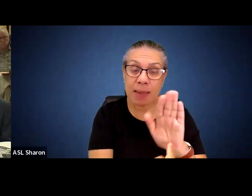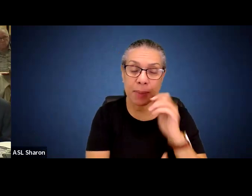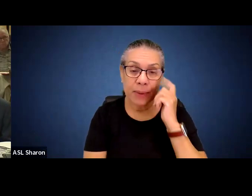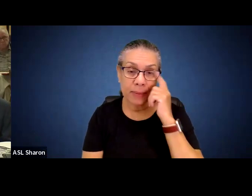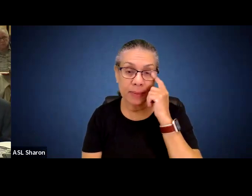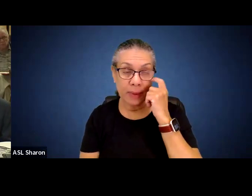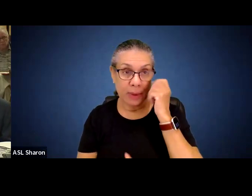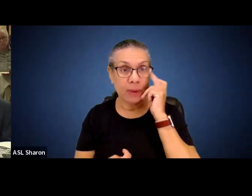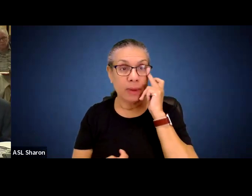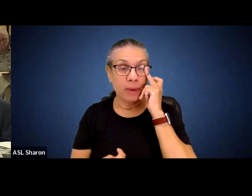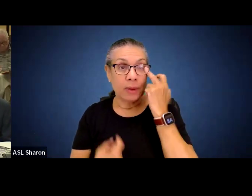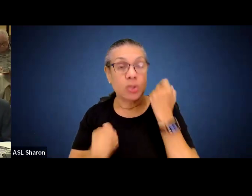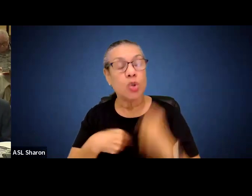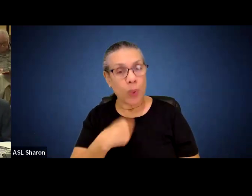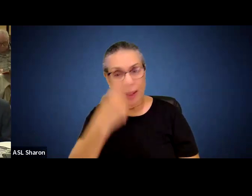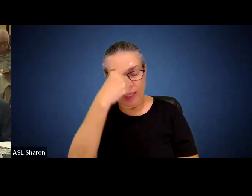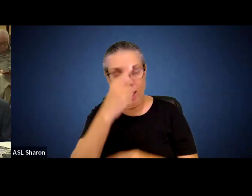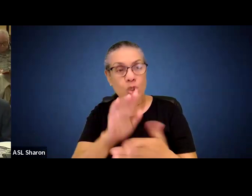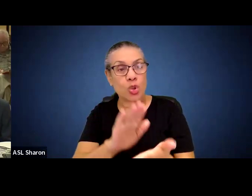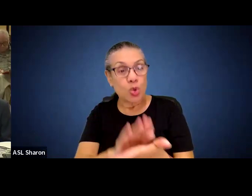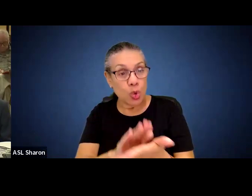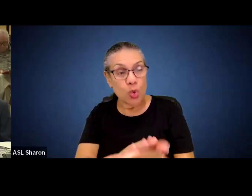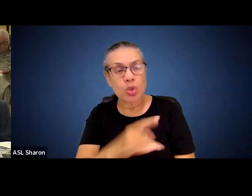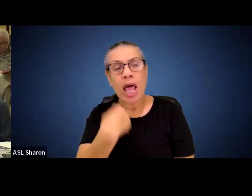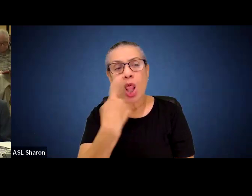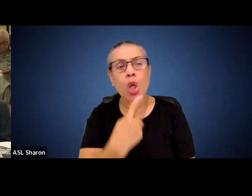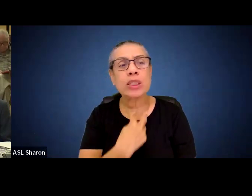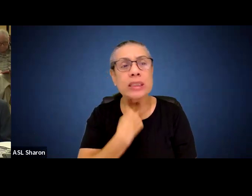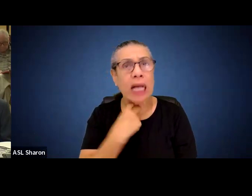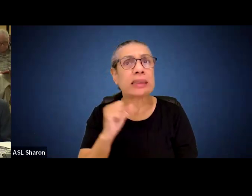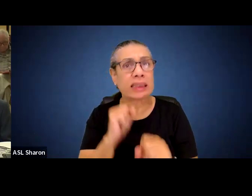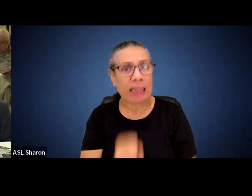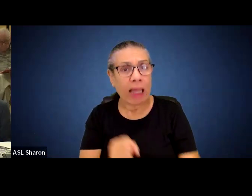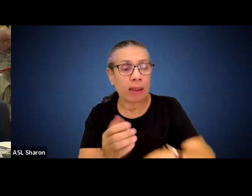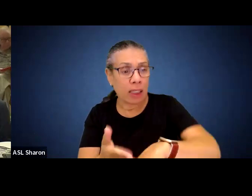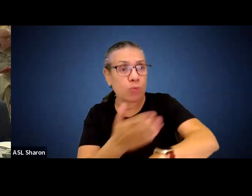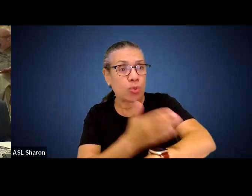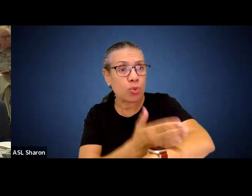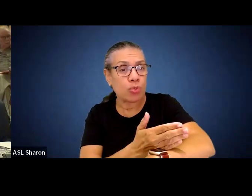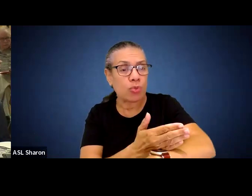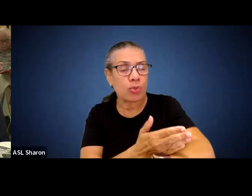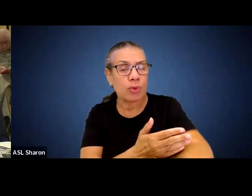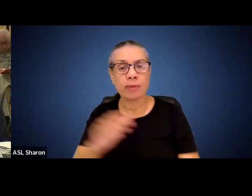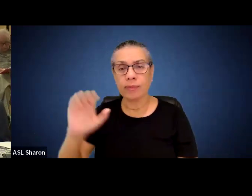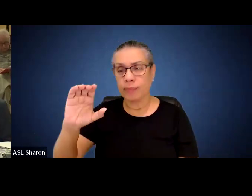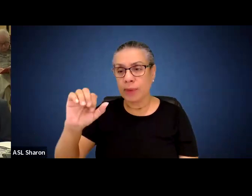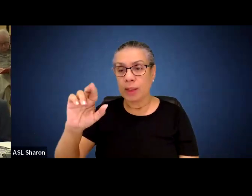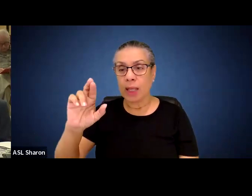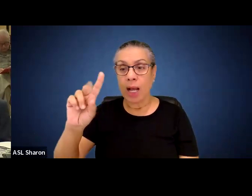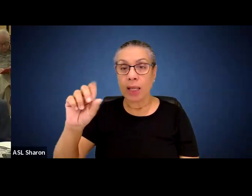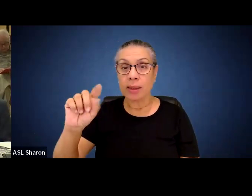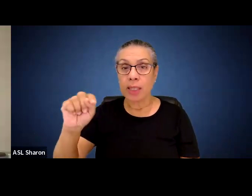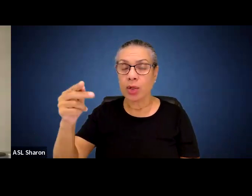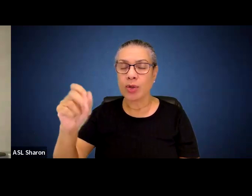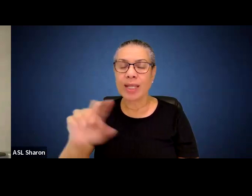are optimistic that schools that look stuck, they can move. And we're seeing that happening. But I guess it goes to something you said earlier. There's